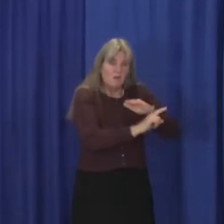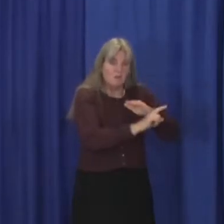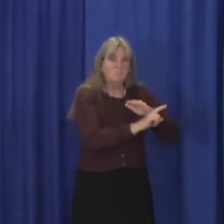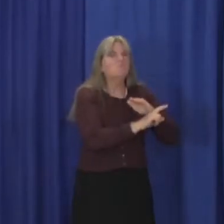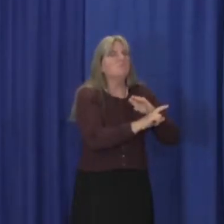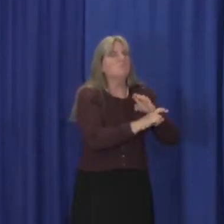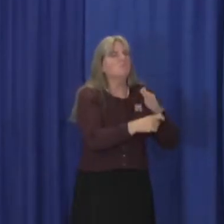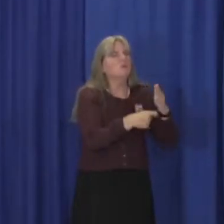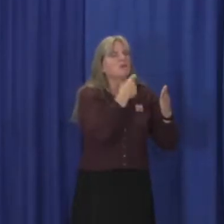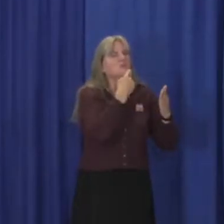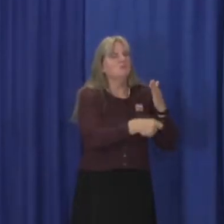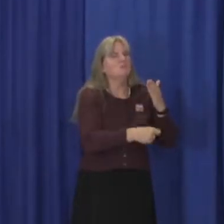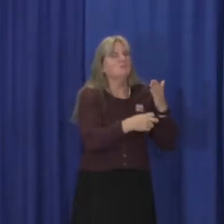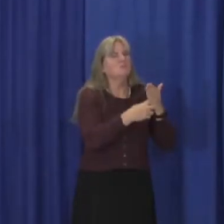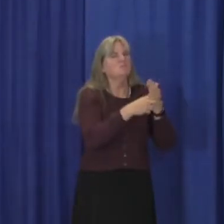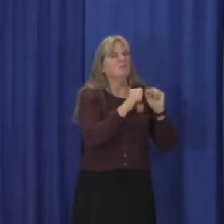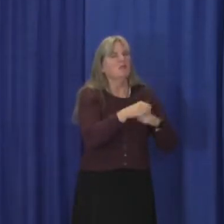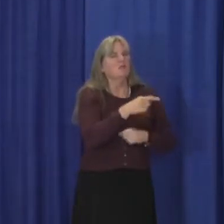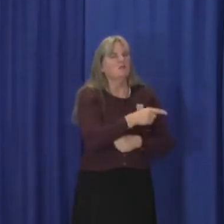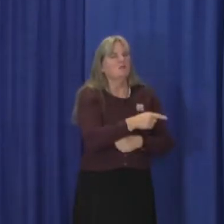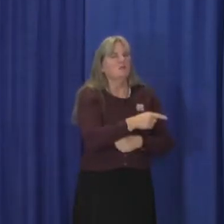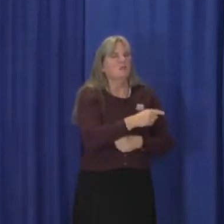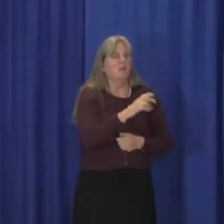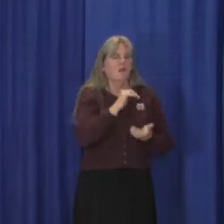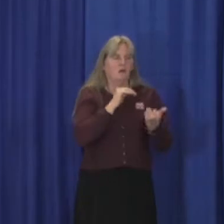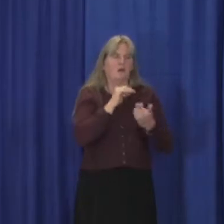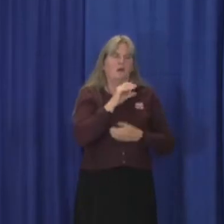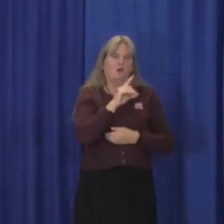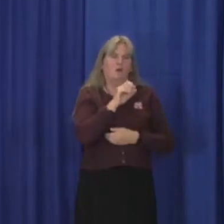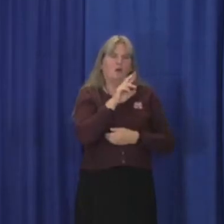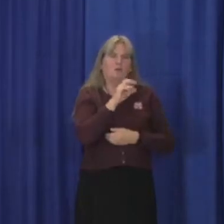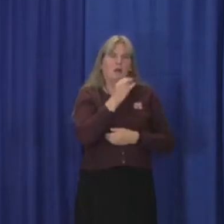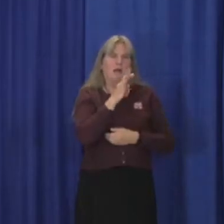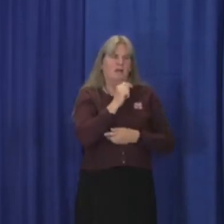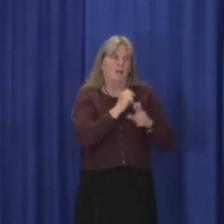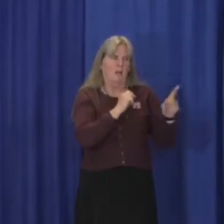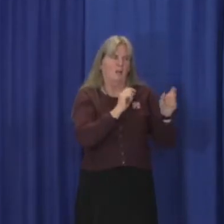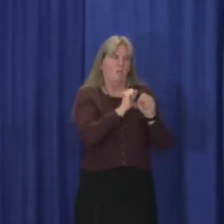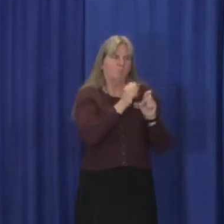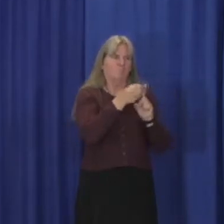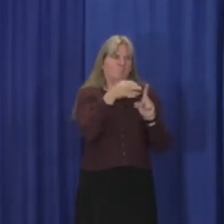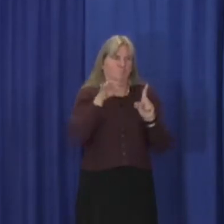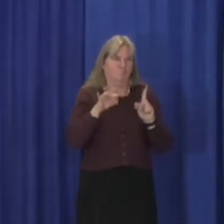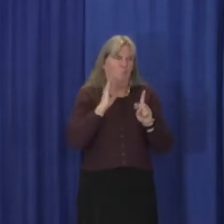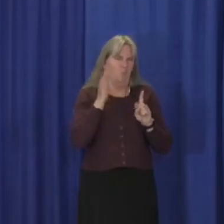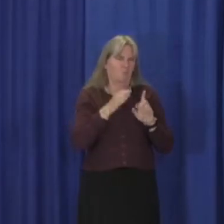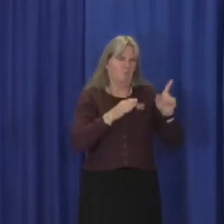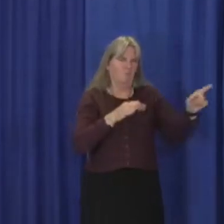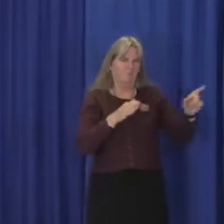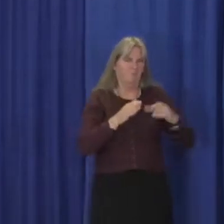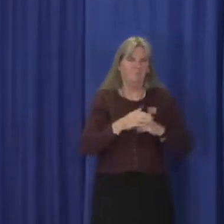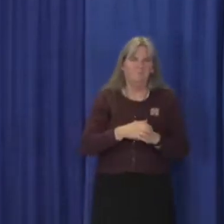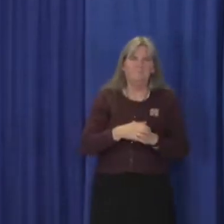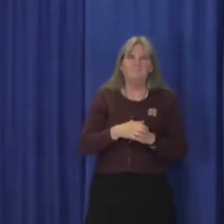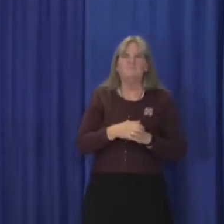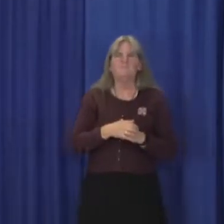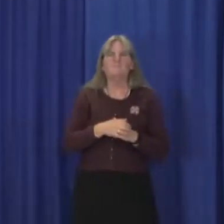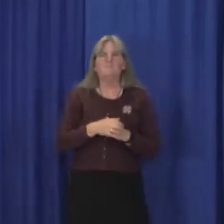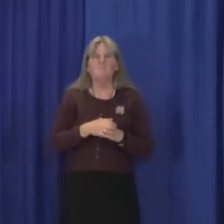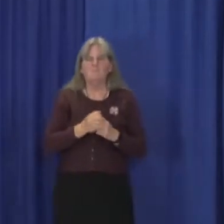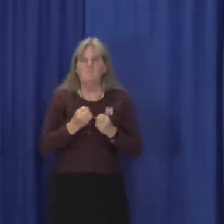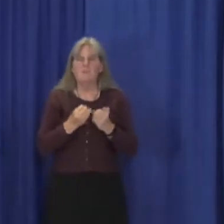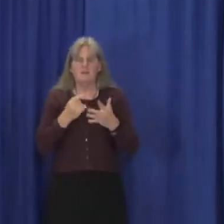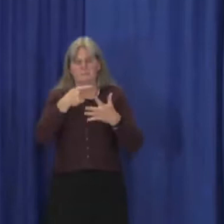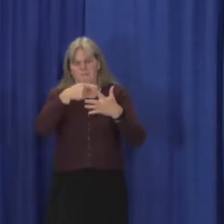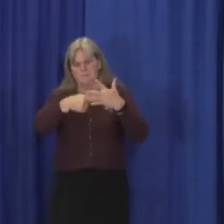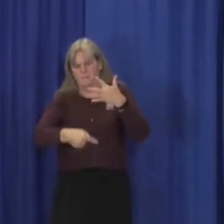a self-isolation order. Now, Dr. Elliott will be able to speak more about this in a bit. We use many